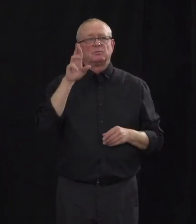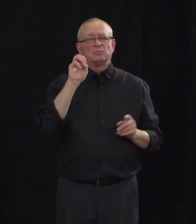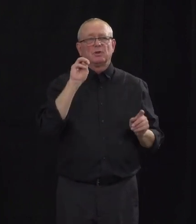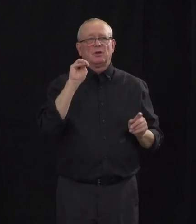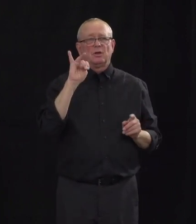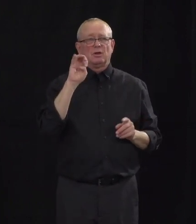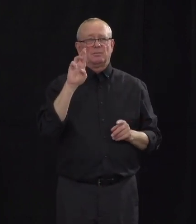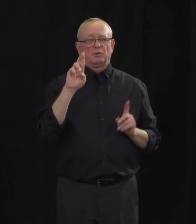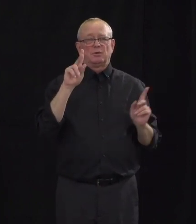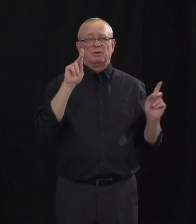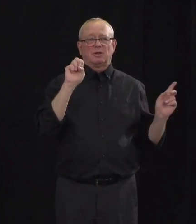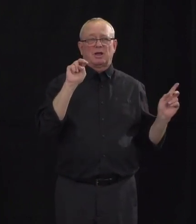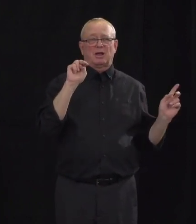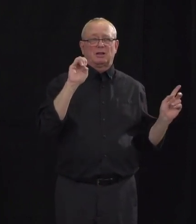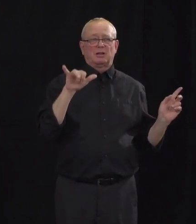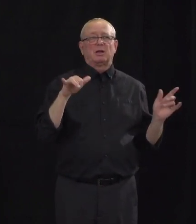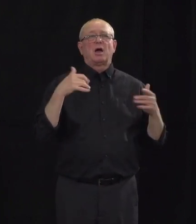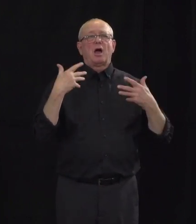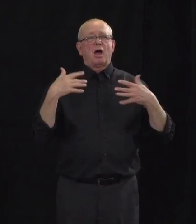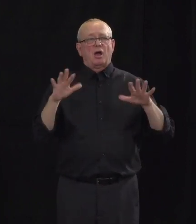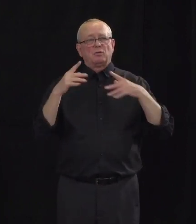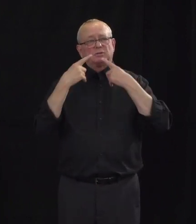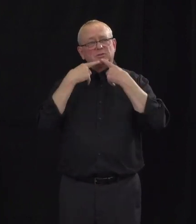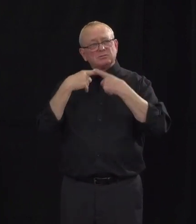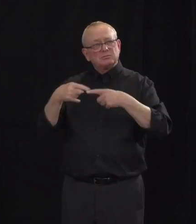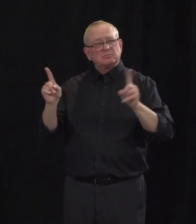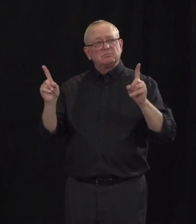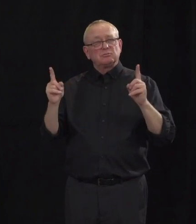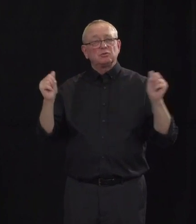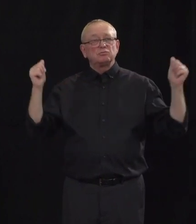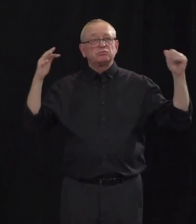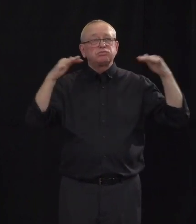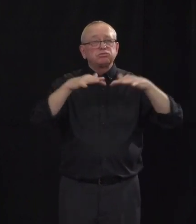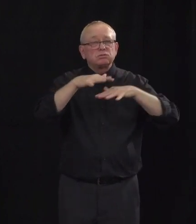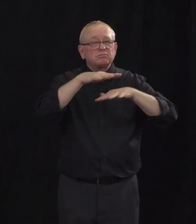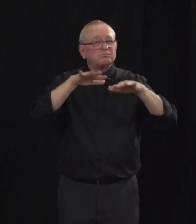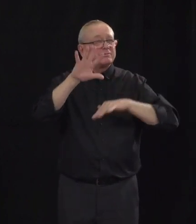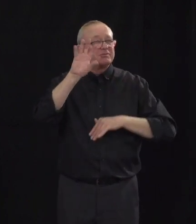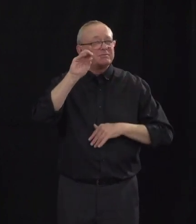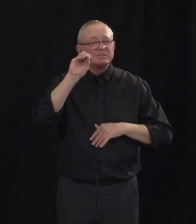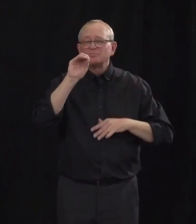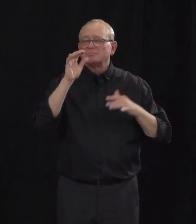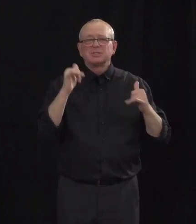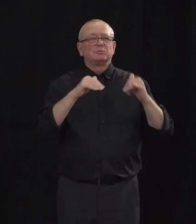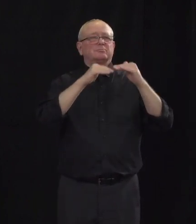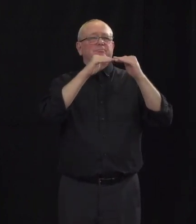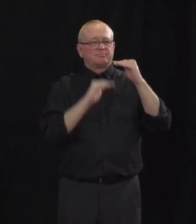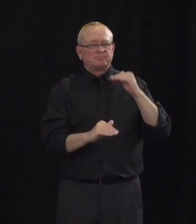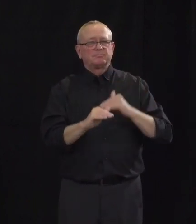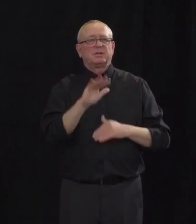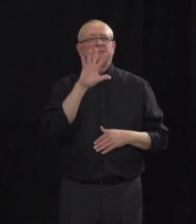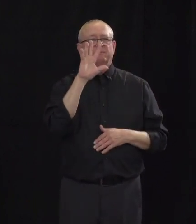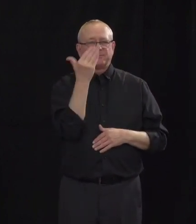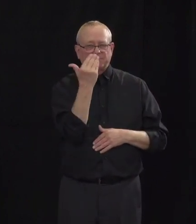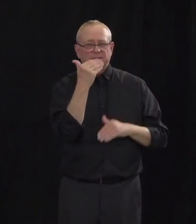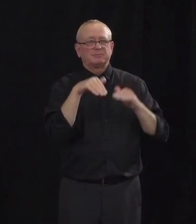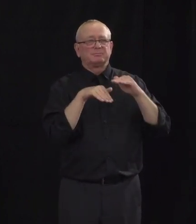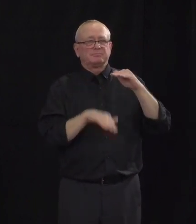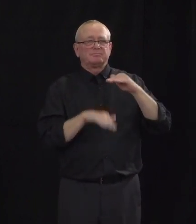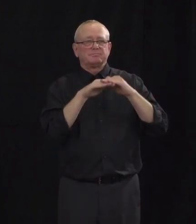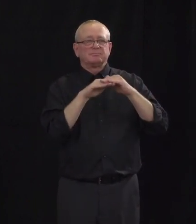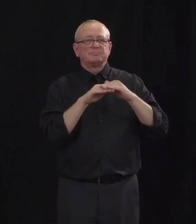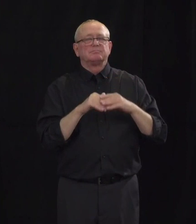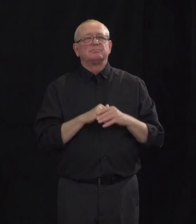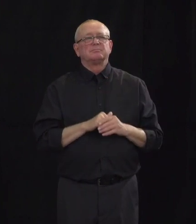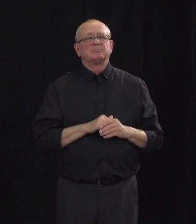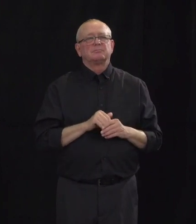be limited to 15 people or fewer, and social distancing of 2 meters must be observed. Additionally,